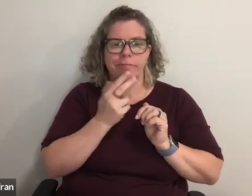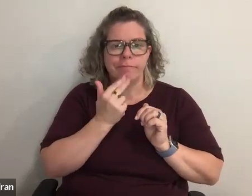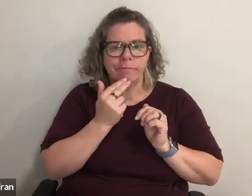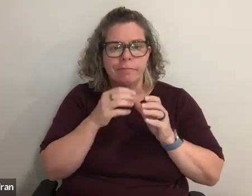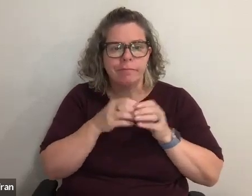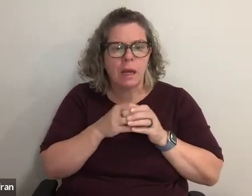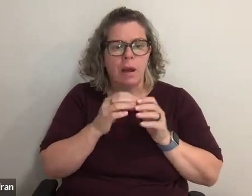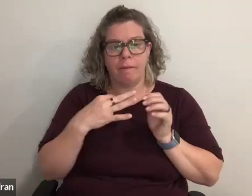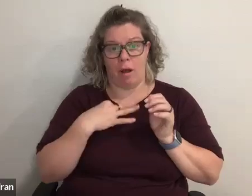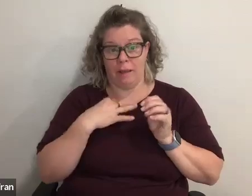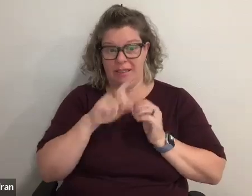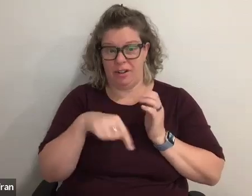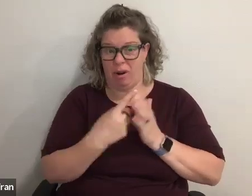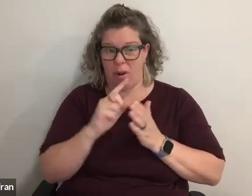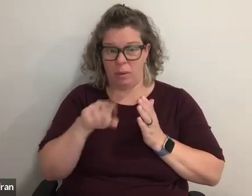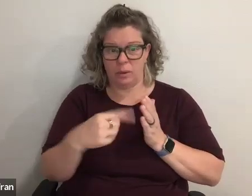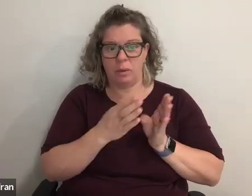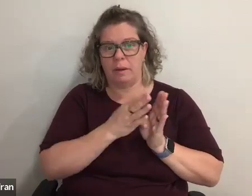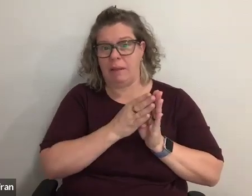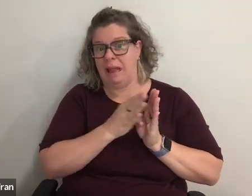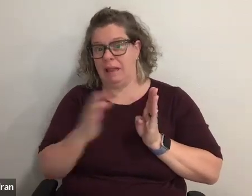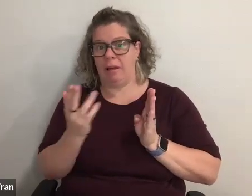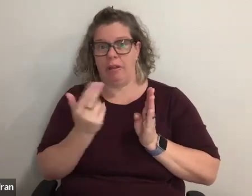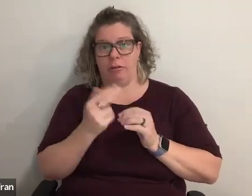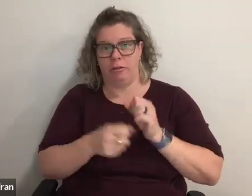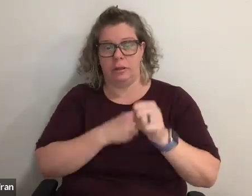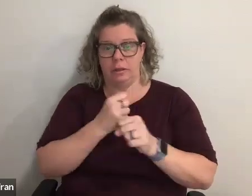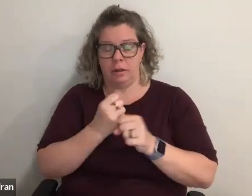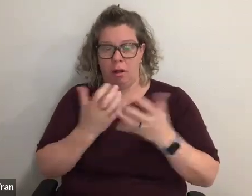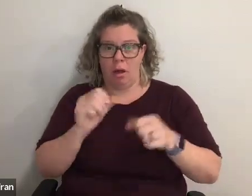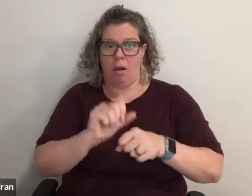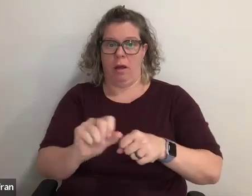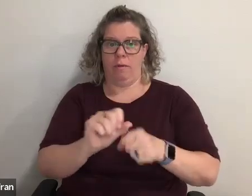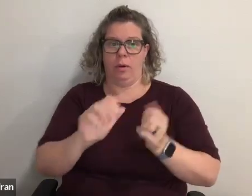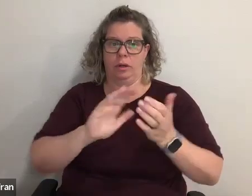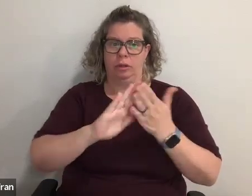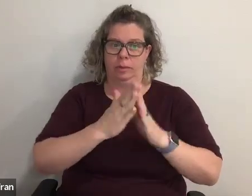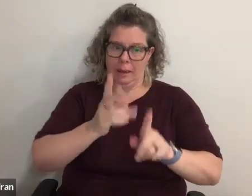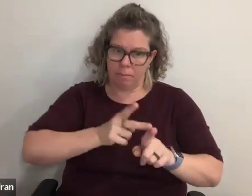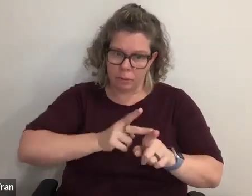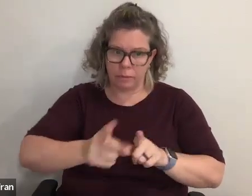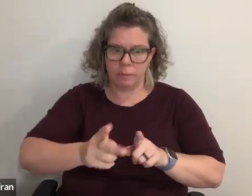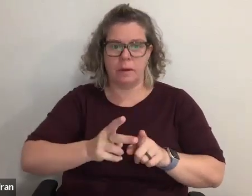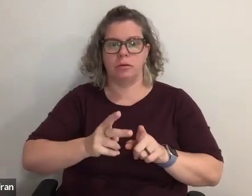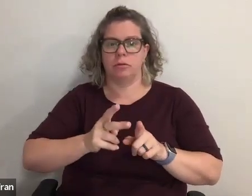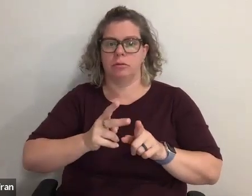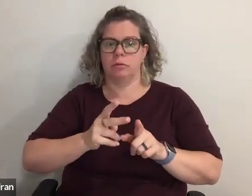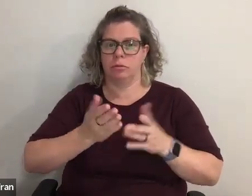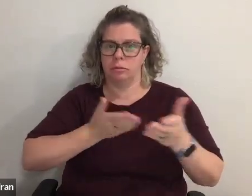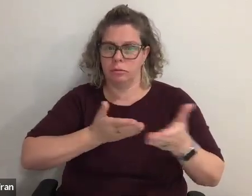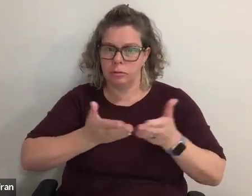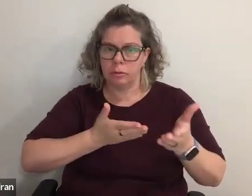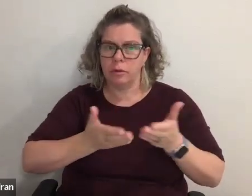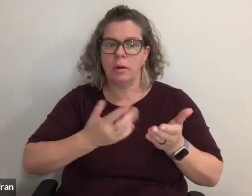hours. And over the last 13 years, we've really done a lot of work to professionalize the hotline.